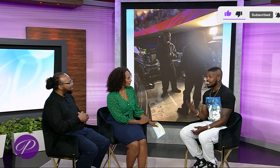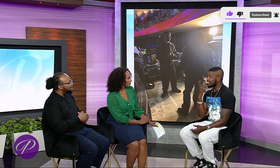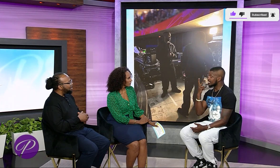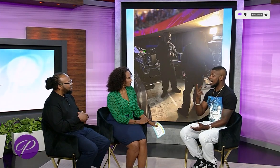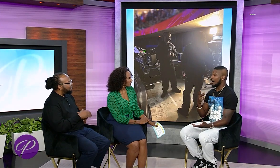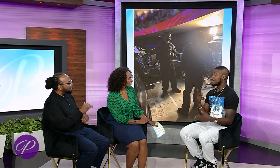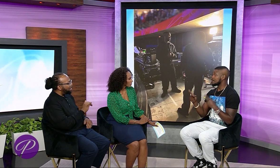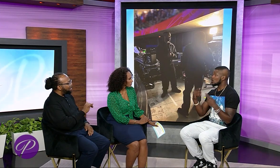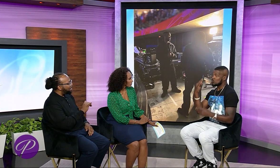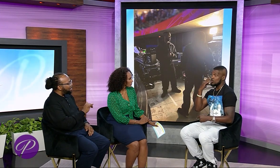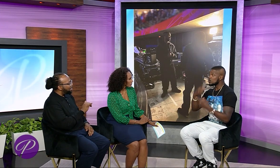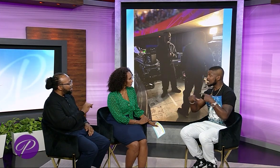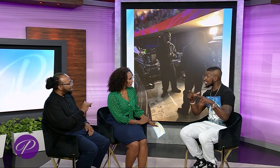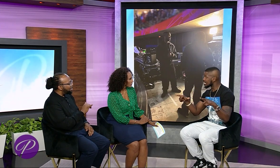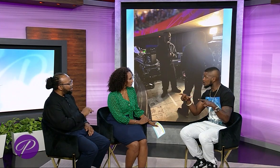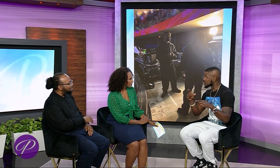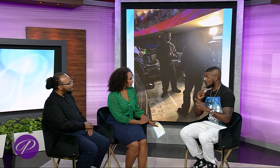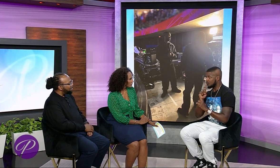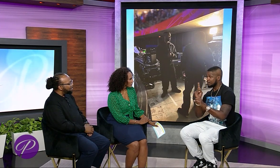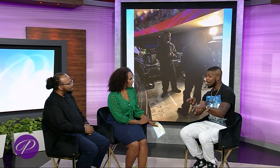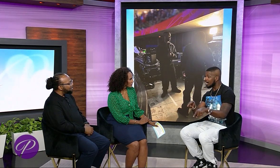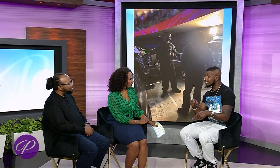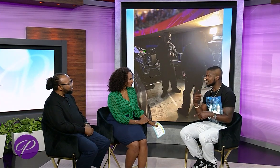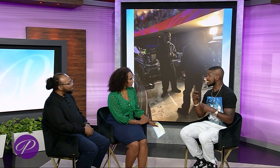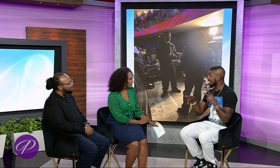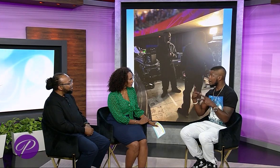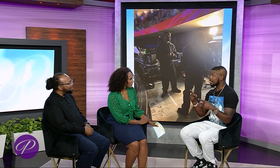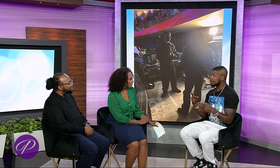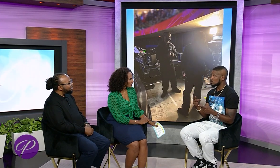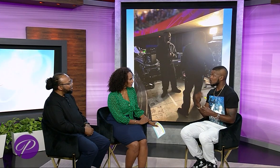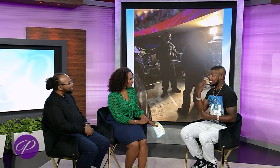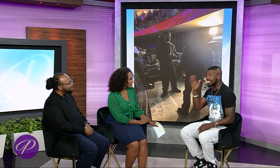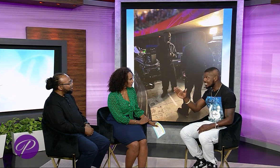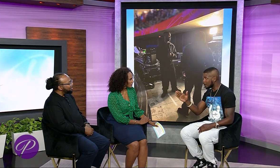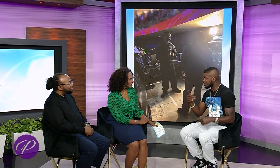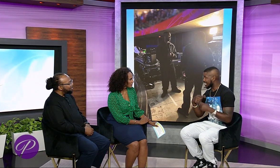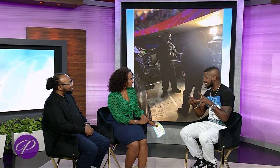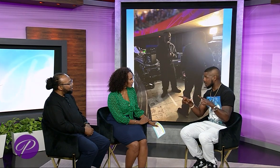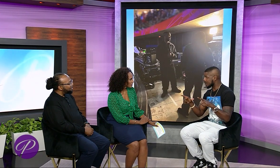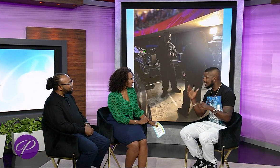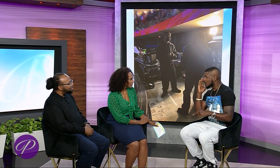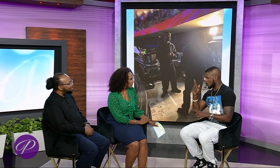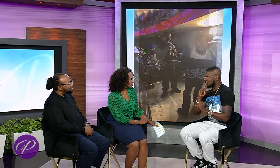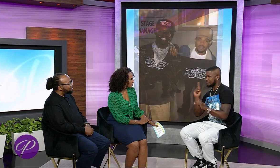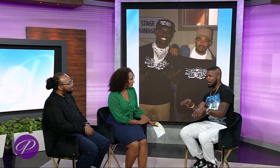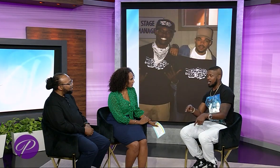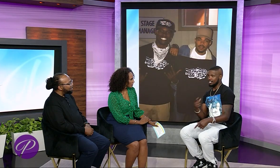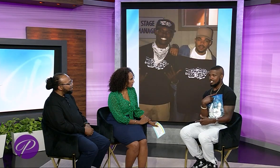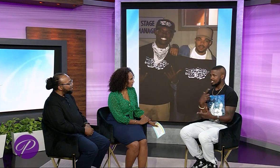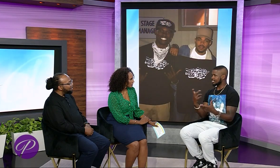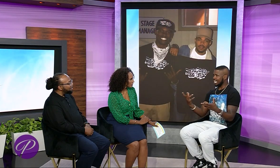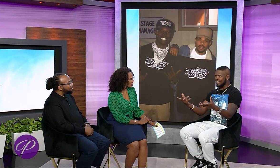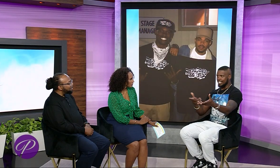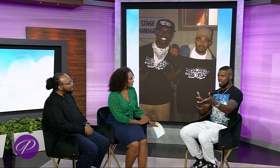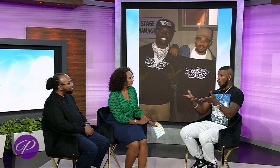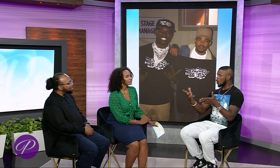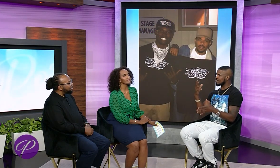seeing how people who knew sign language would respond, seeing how people who didn't know sign language would respond, and just taking all of